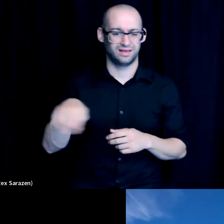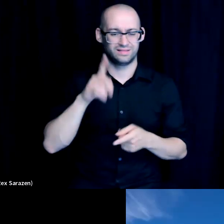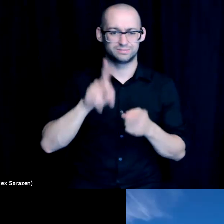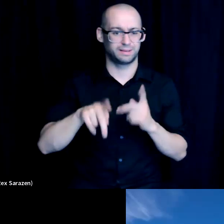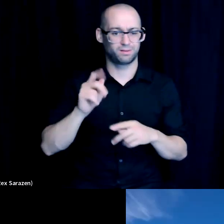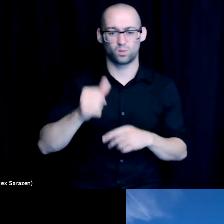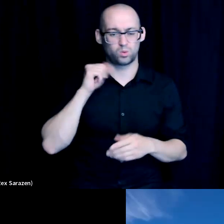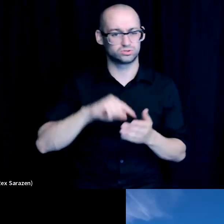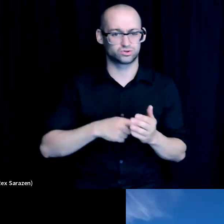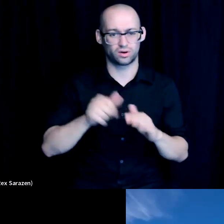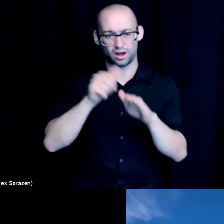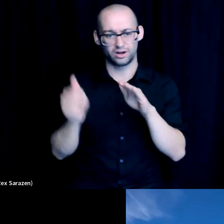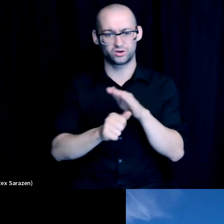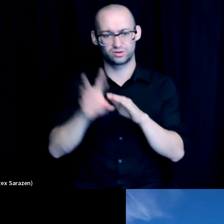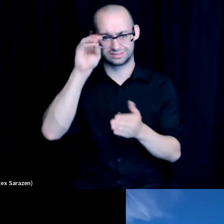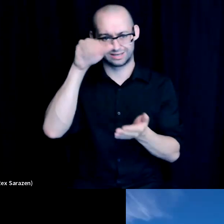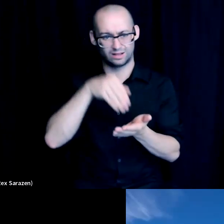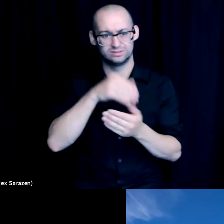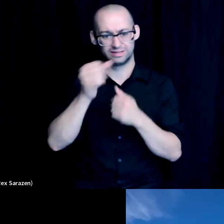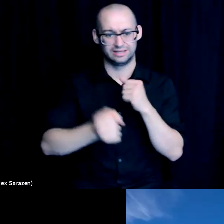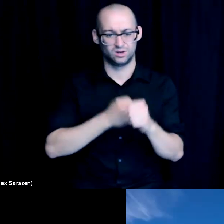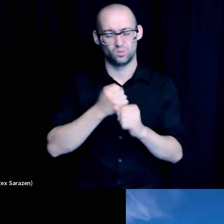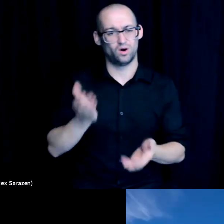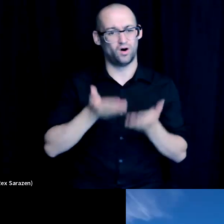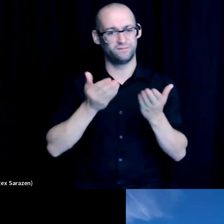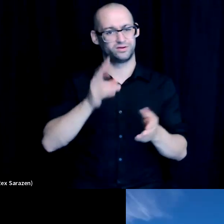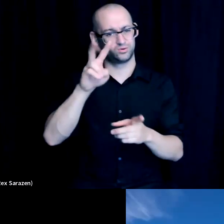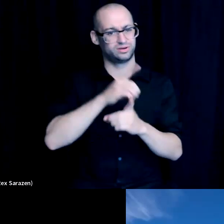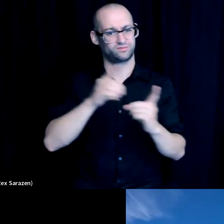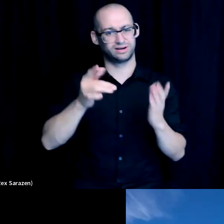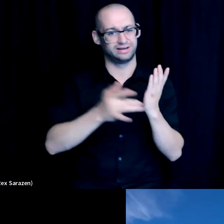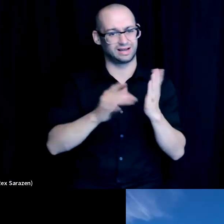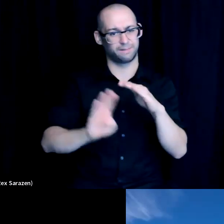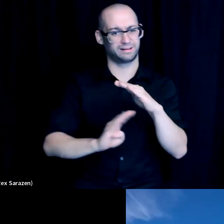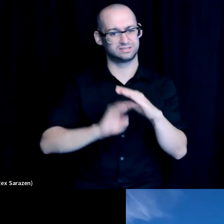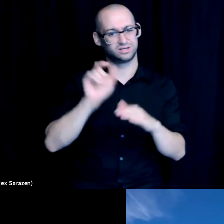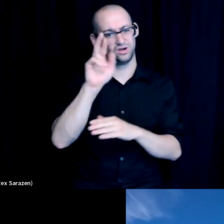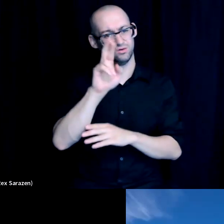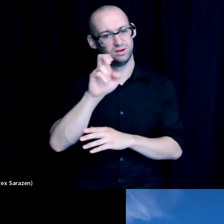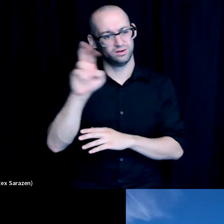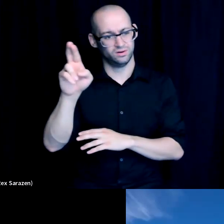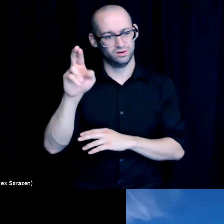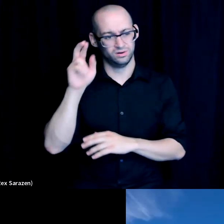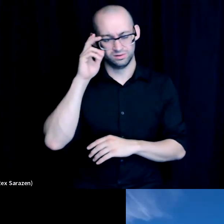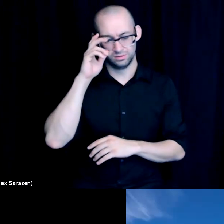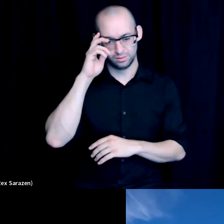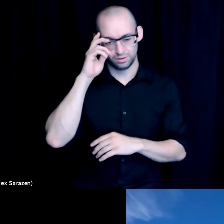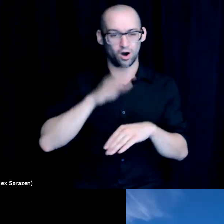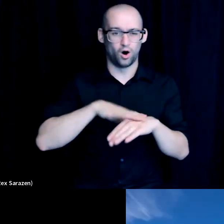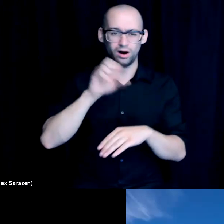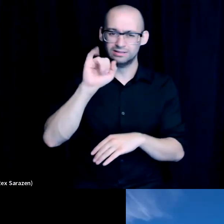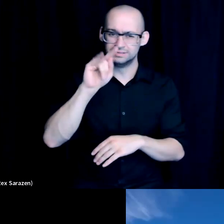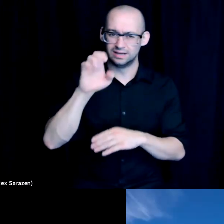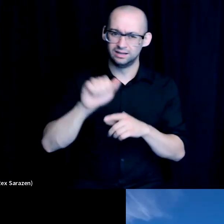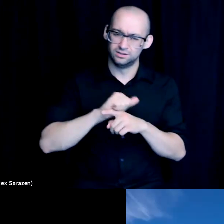a year. And we offer 2 tech-based careers, B2B sales and UX UI design with on-site trainers. We